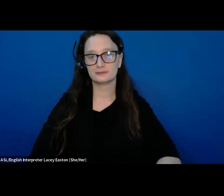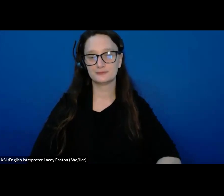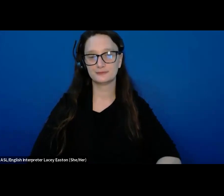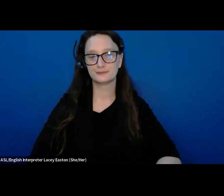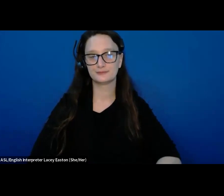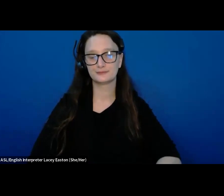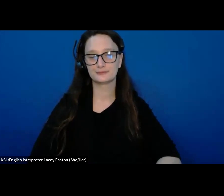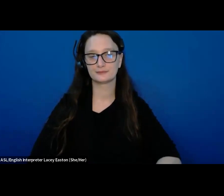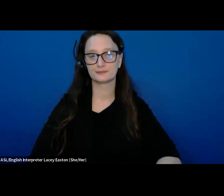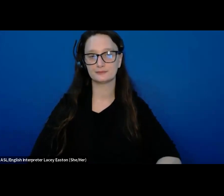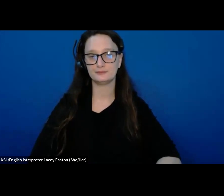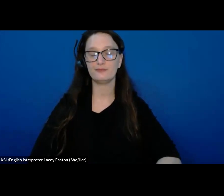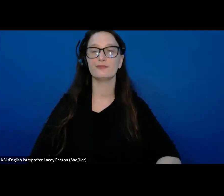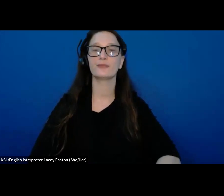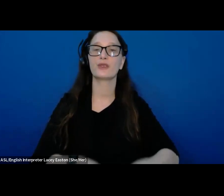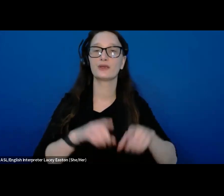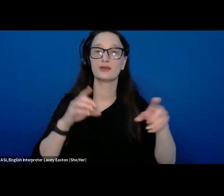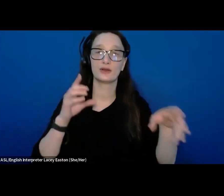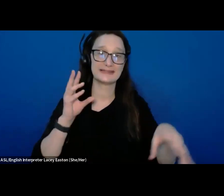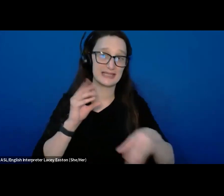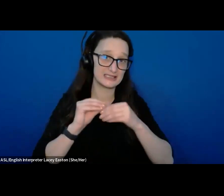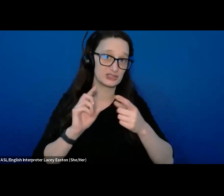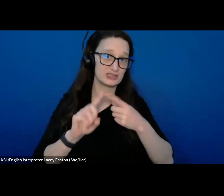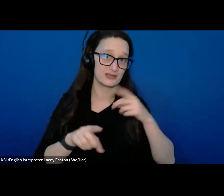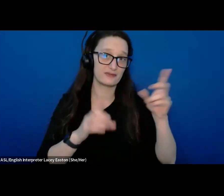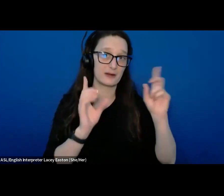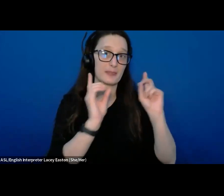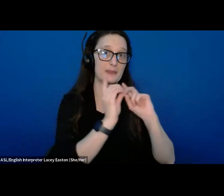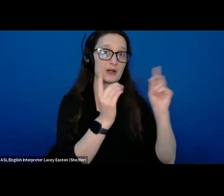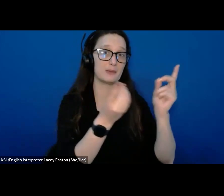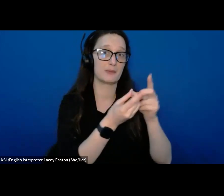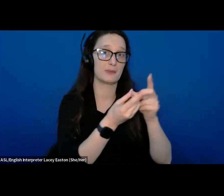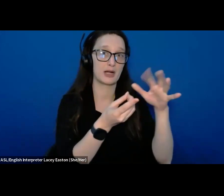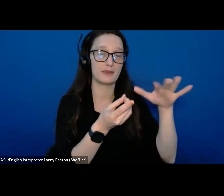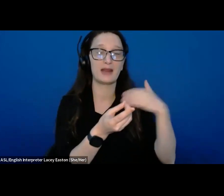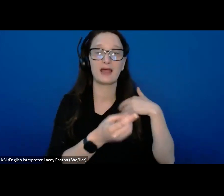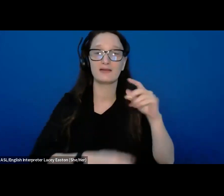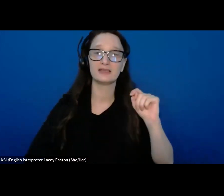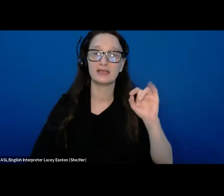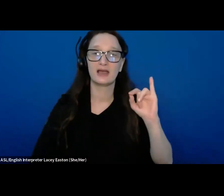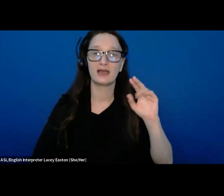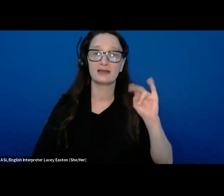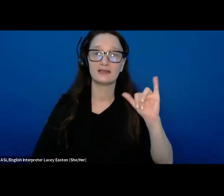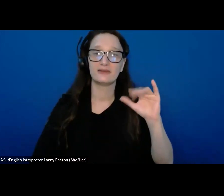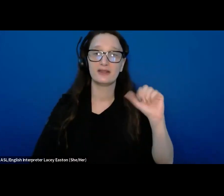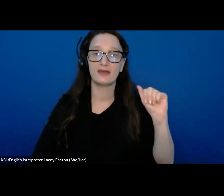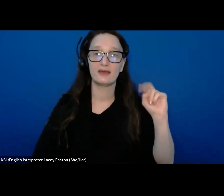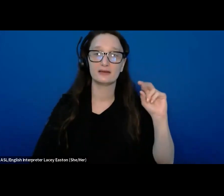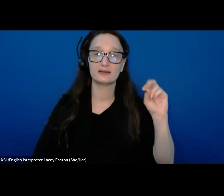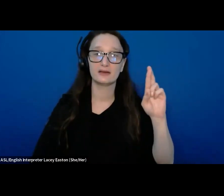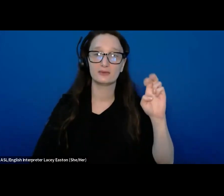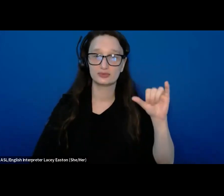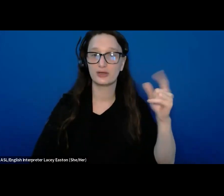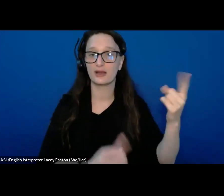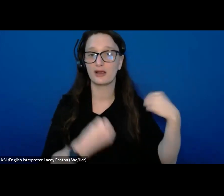Additionally, from the department, we had Tiffany Andrade come and we talked about some creative